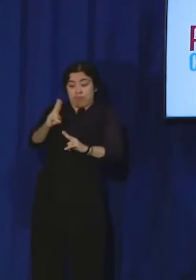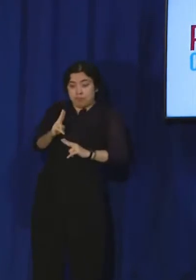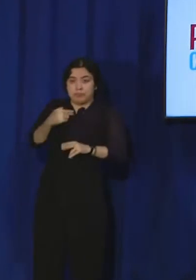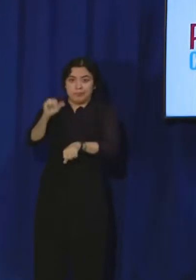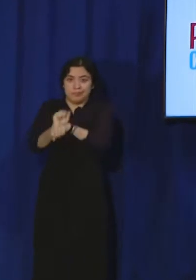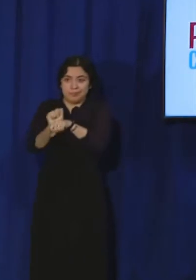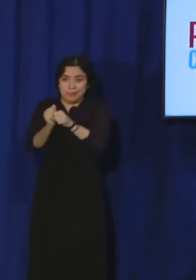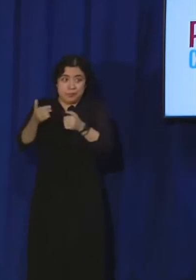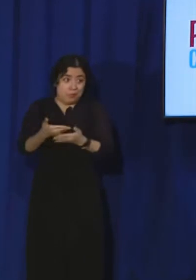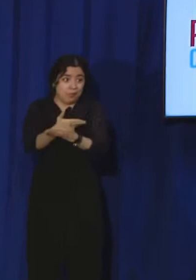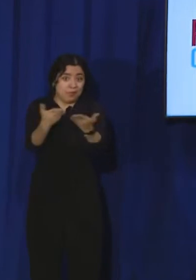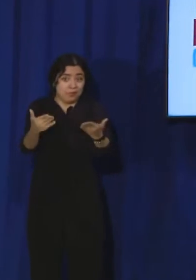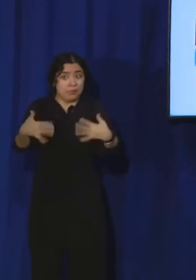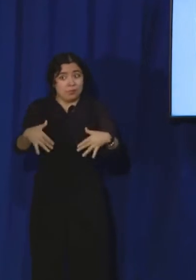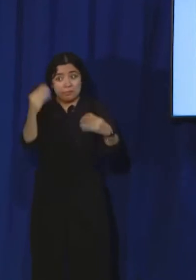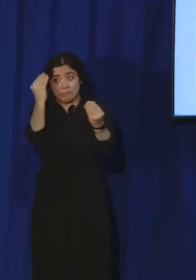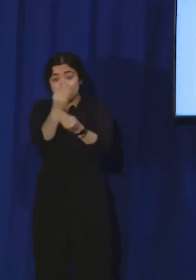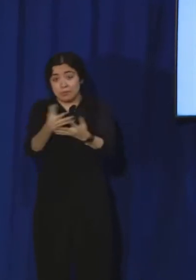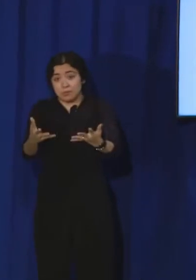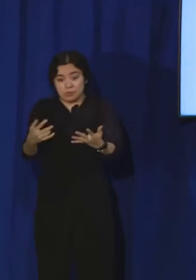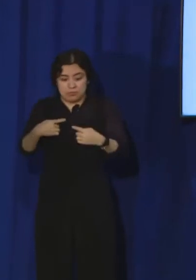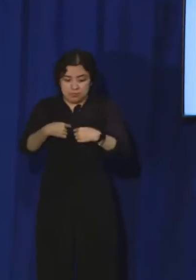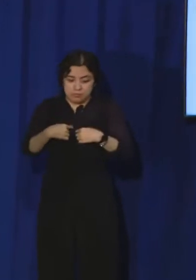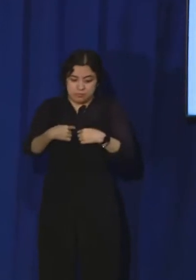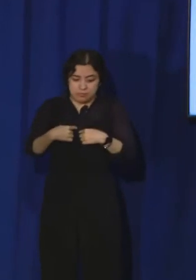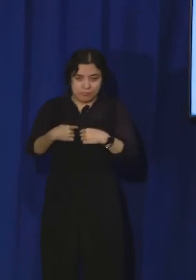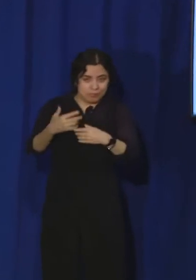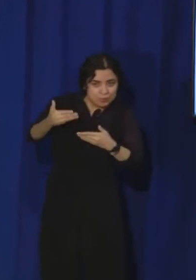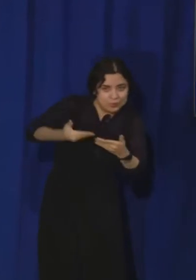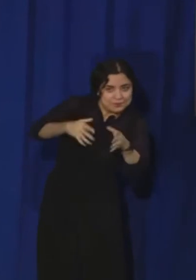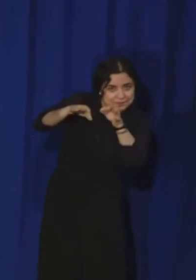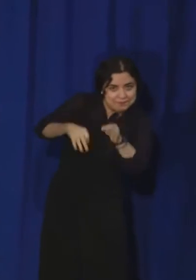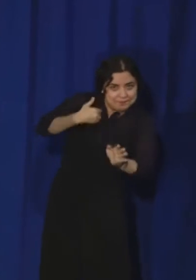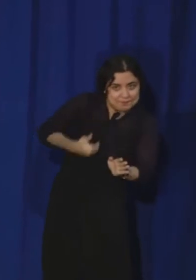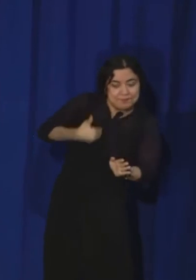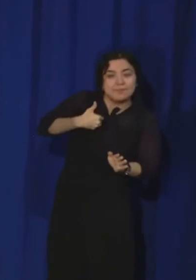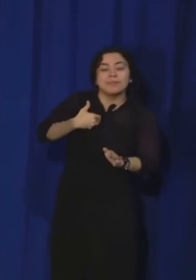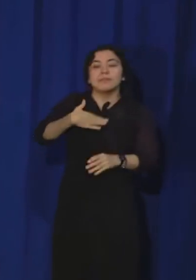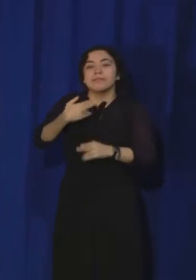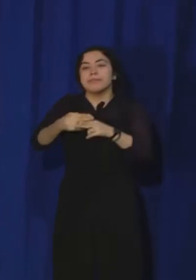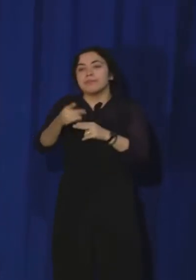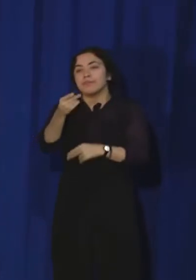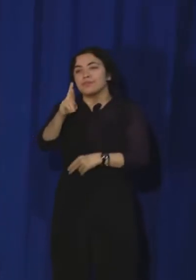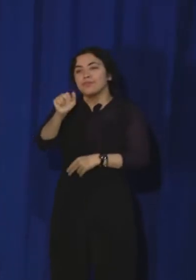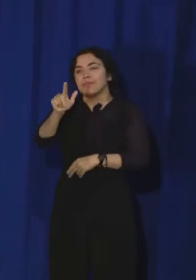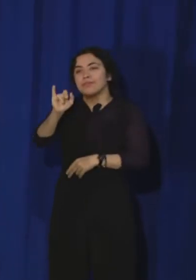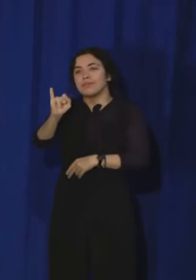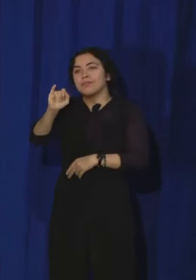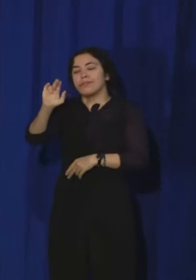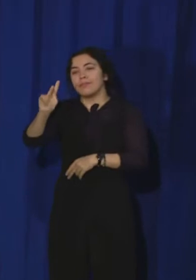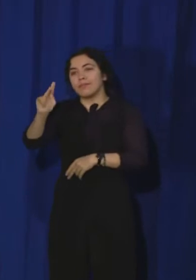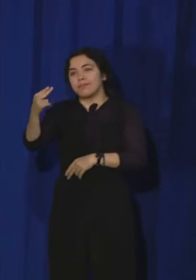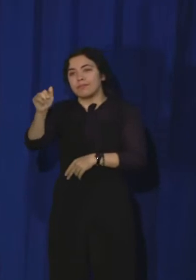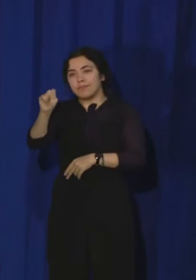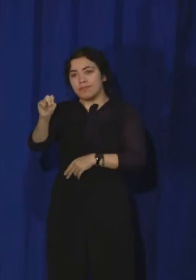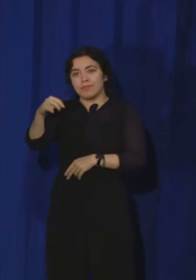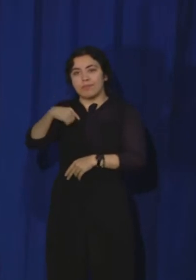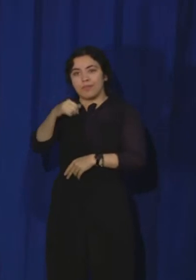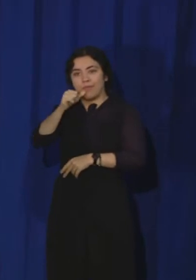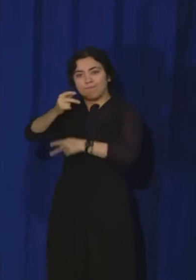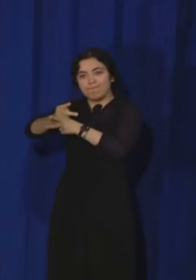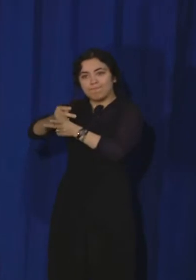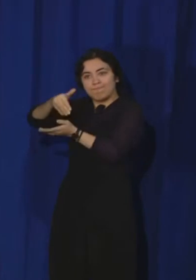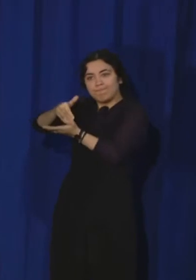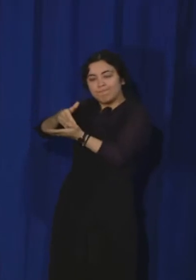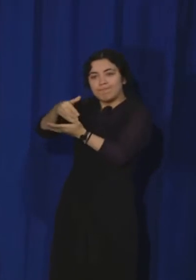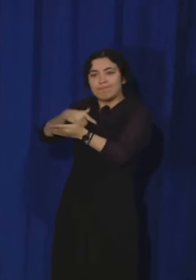just tell you, just as a moment of introduction, my name is Dr. Ali Khan. I'm a primary care physician and executive medical director at Oak Street